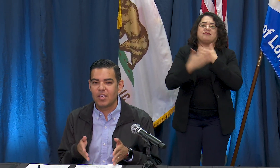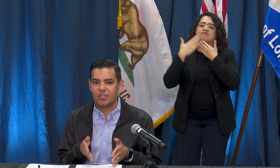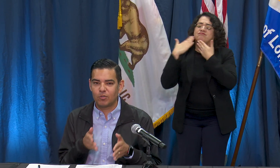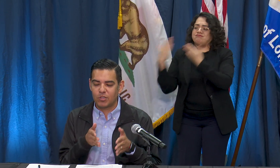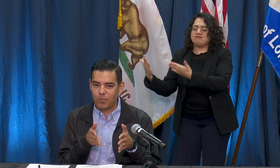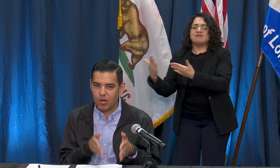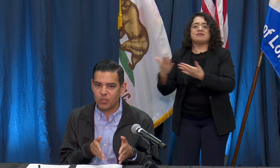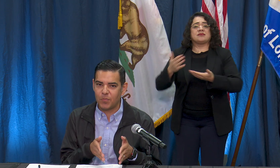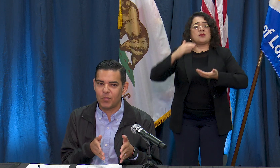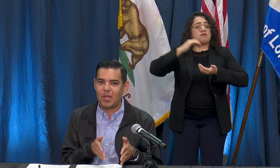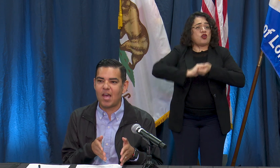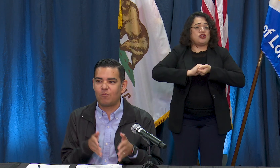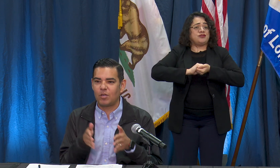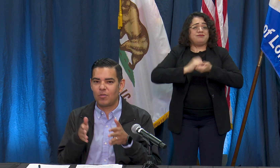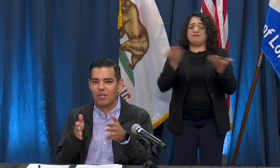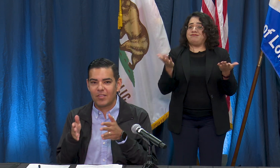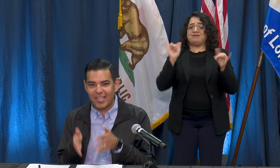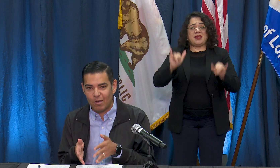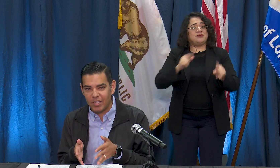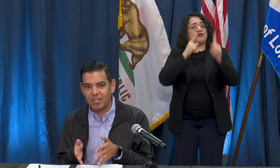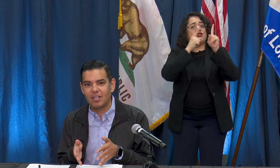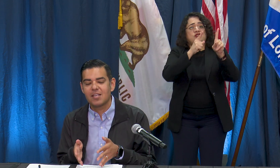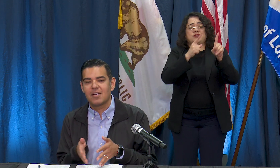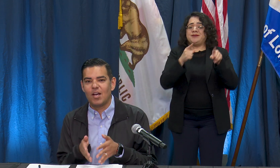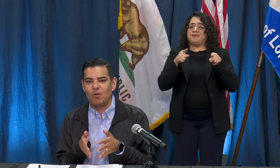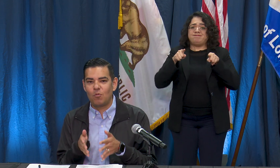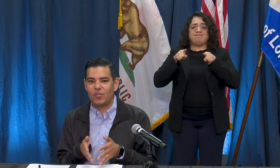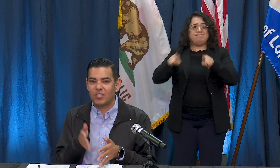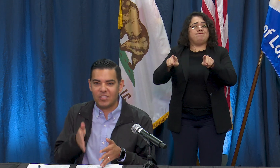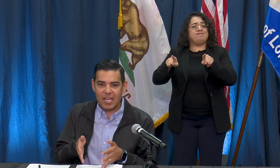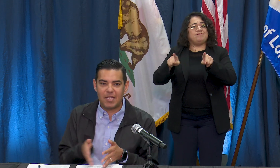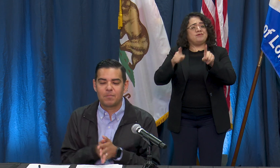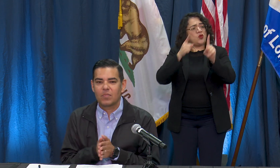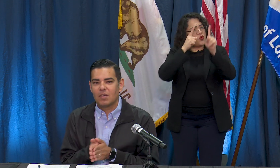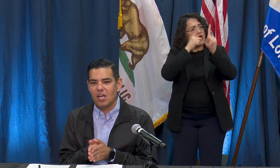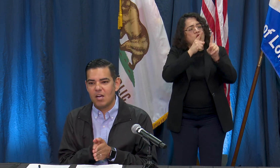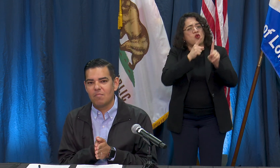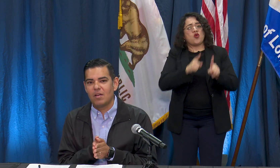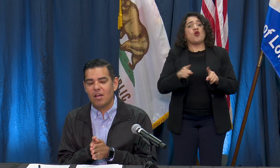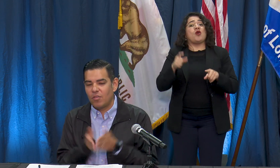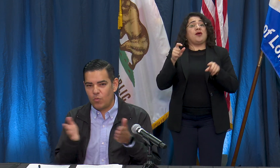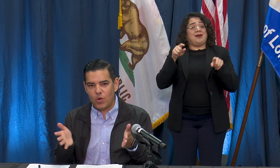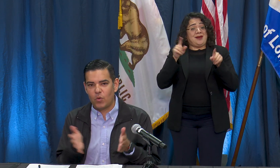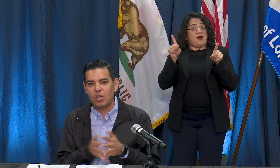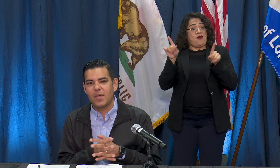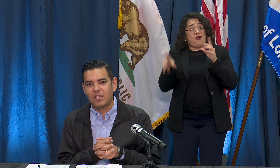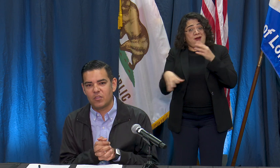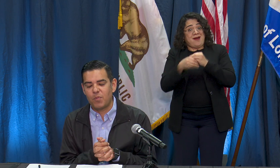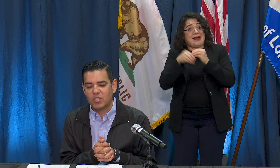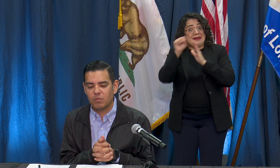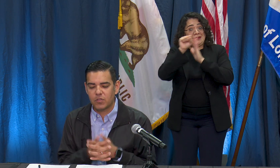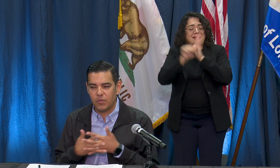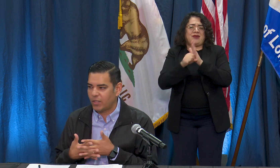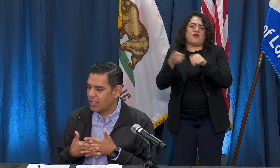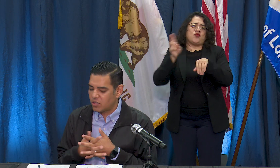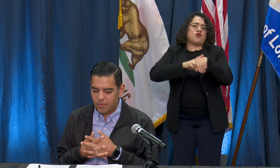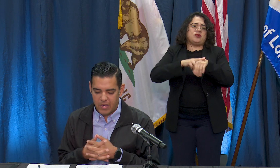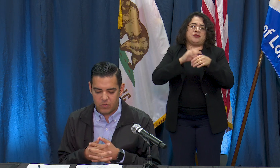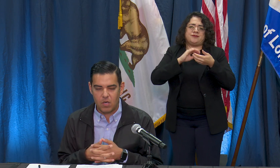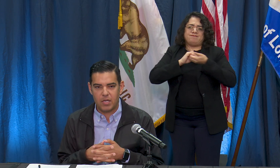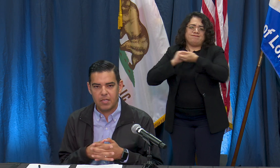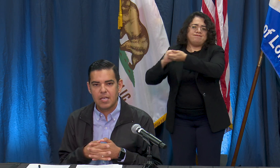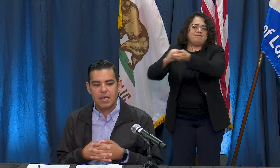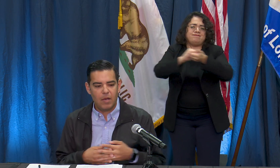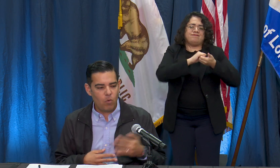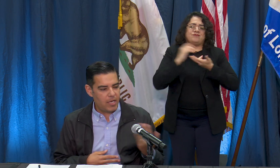partnerships. It's the partnerships that we have with the county, with the state, that really are making this possible. So thank you again,